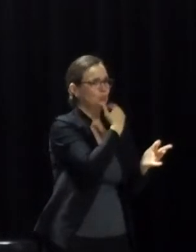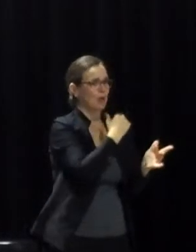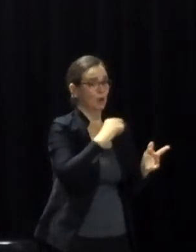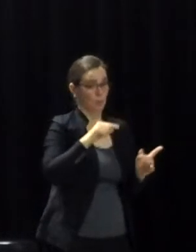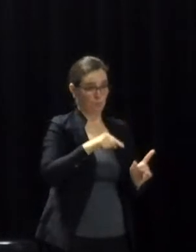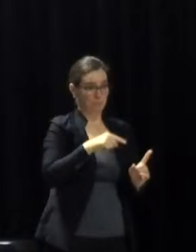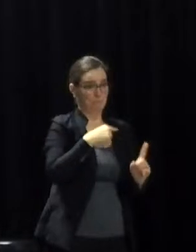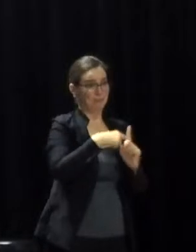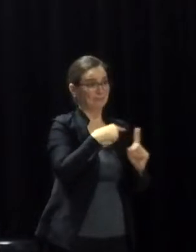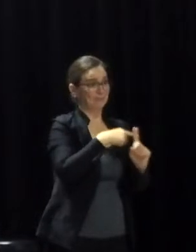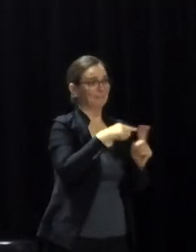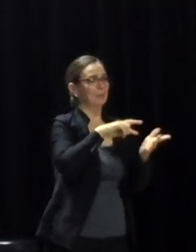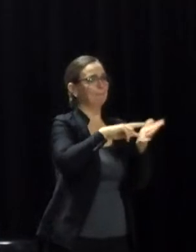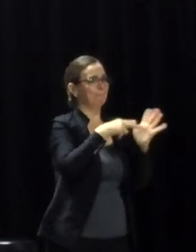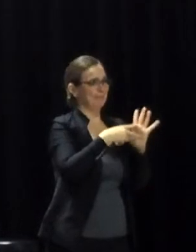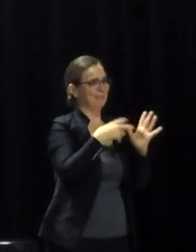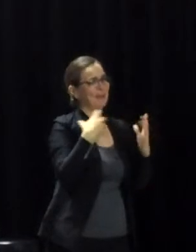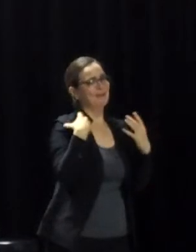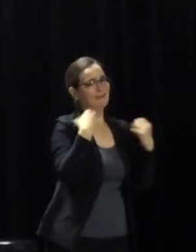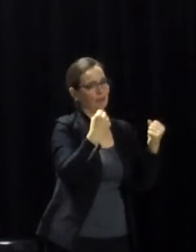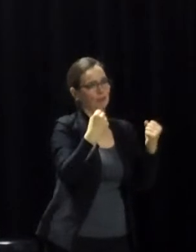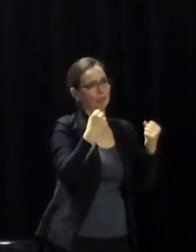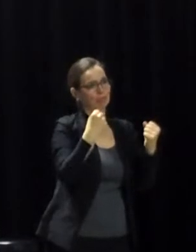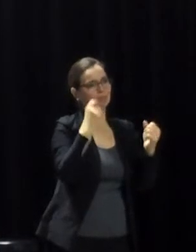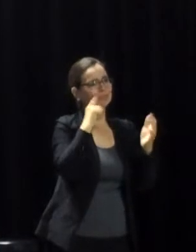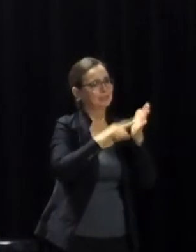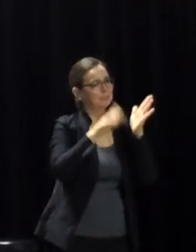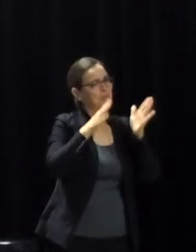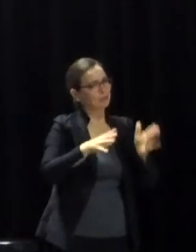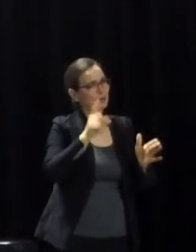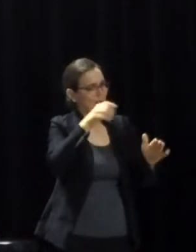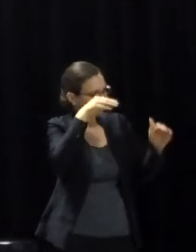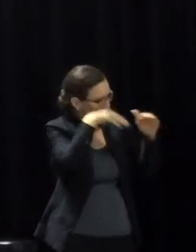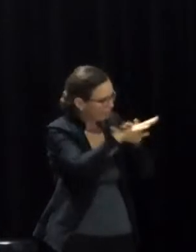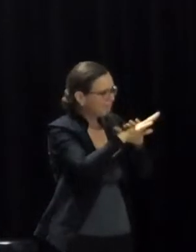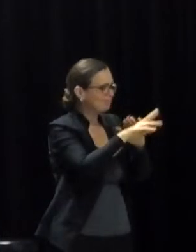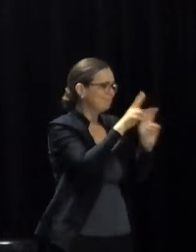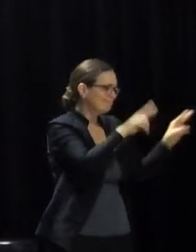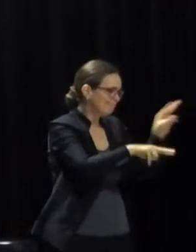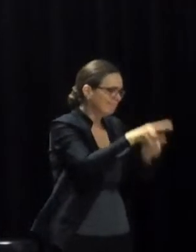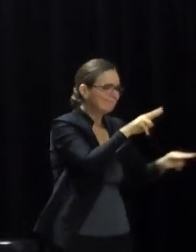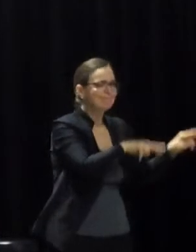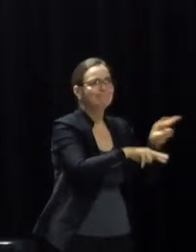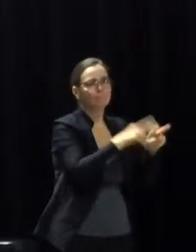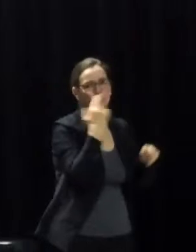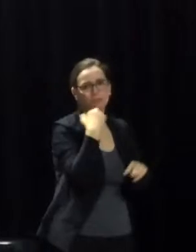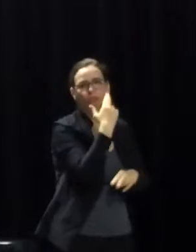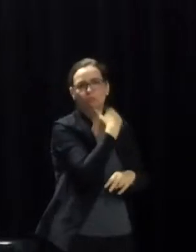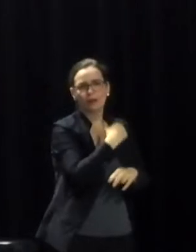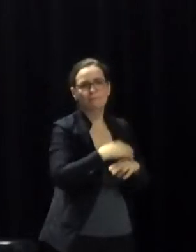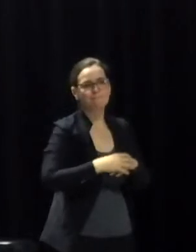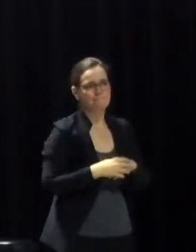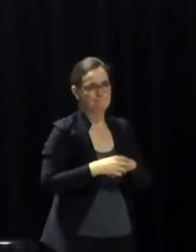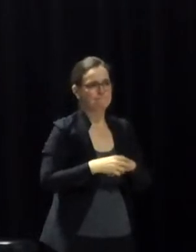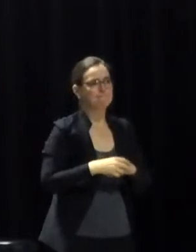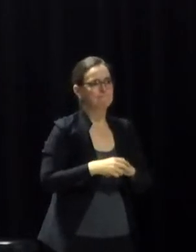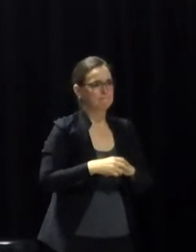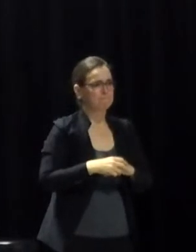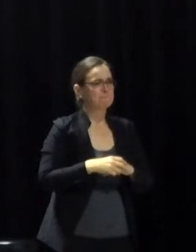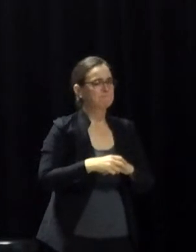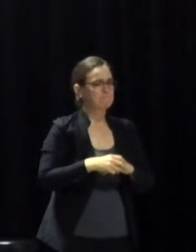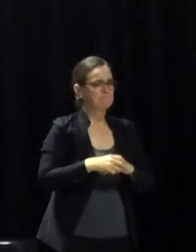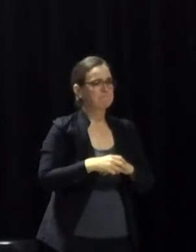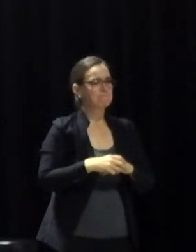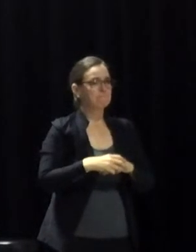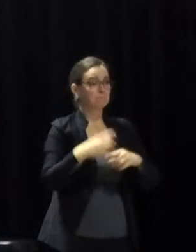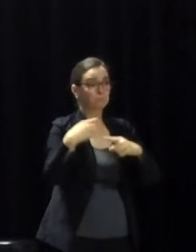I did not hear anything back from my team. And I have been very pleasantly surprised to get that all the food